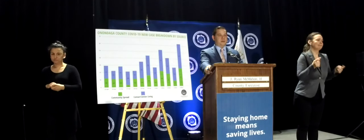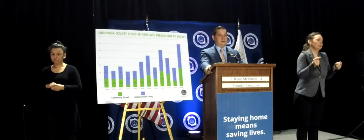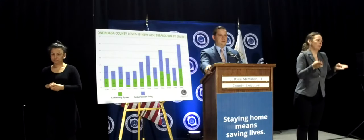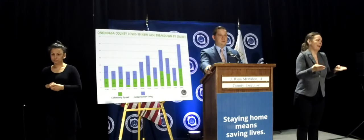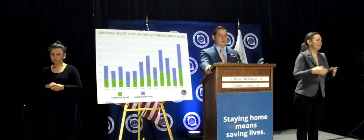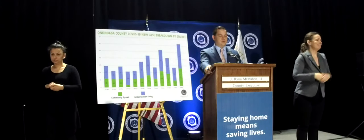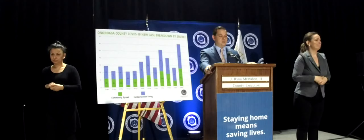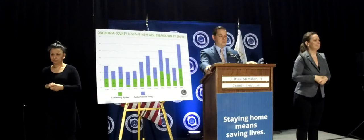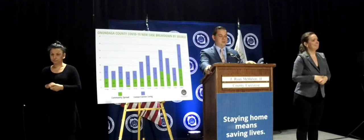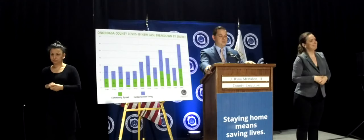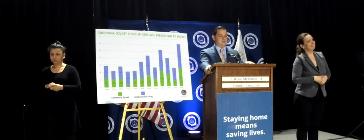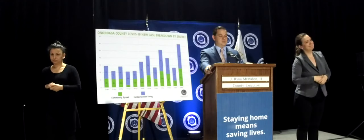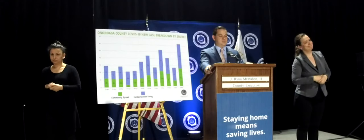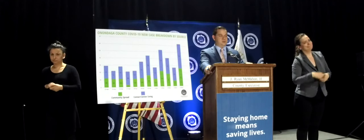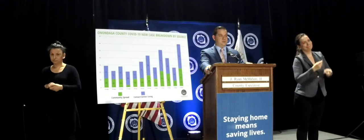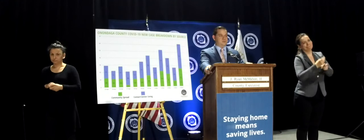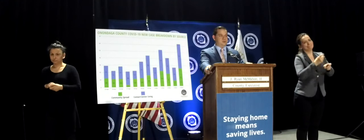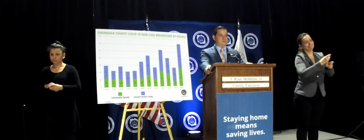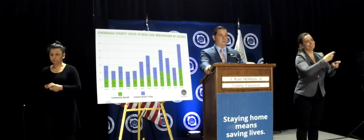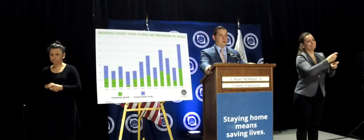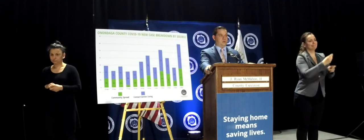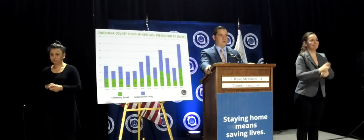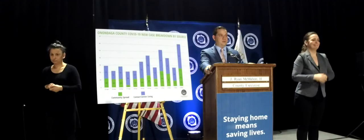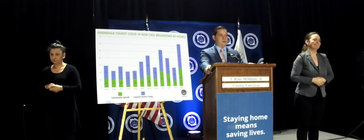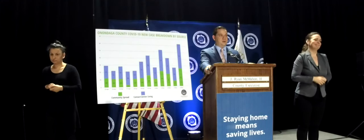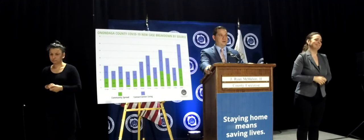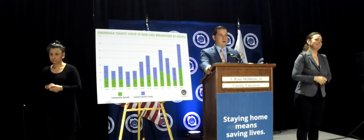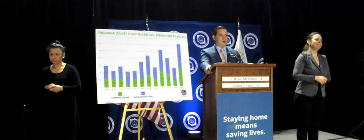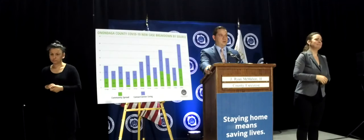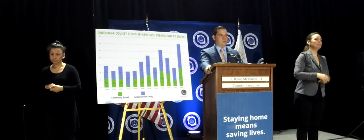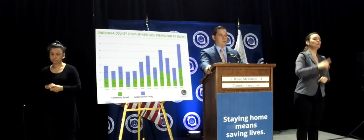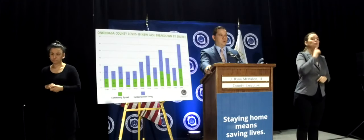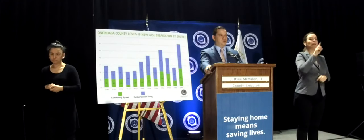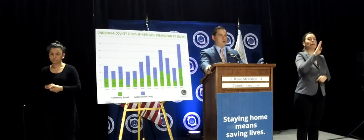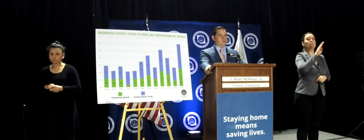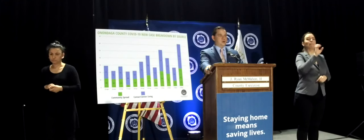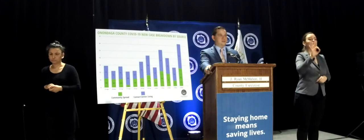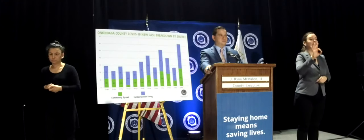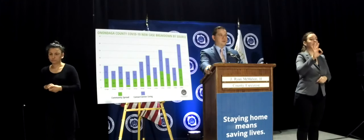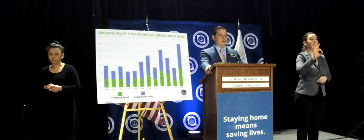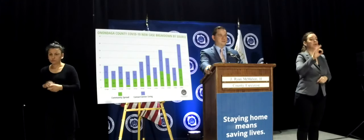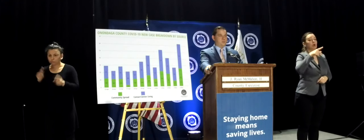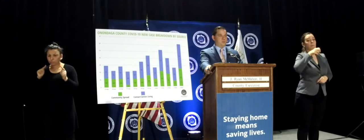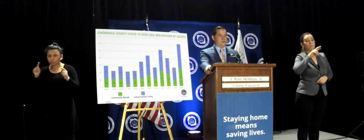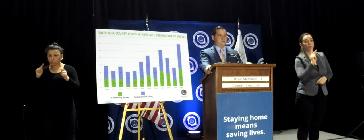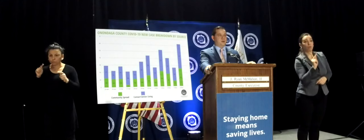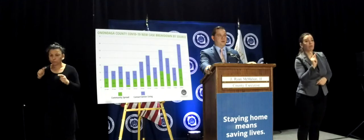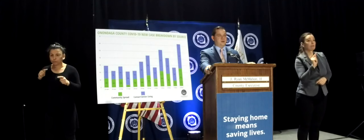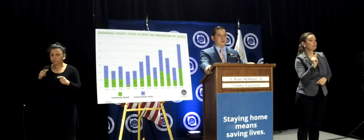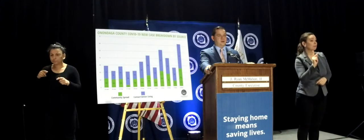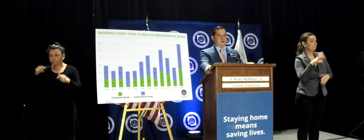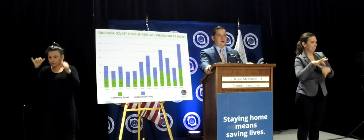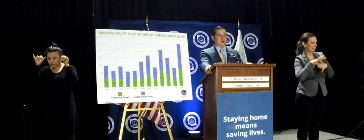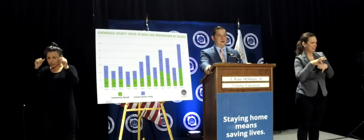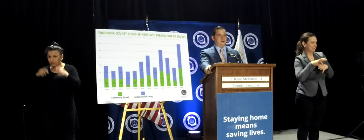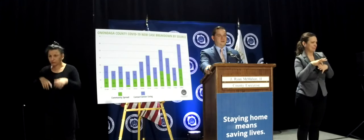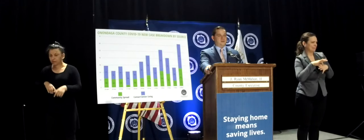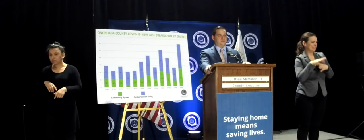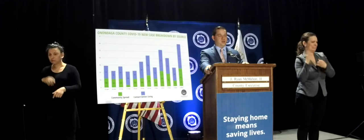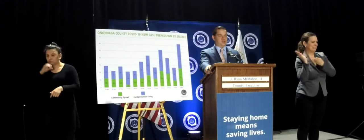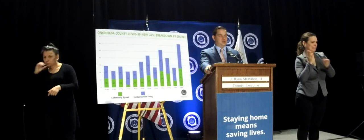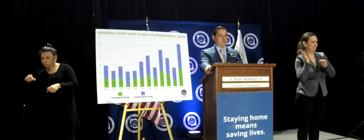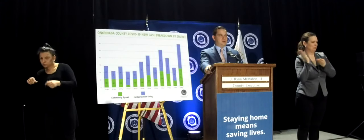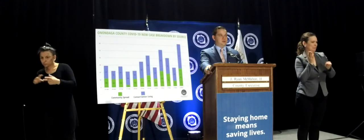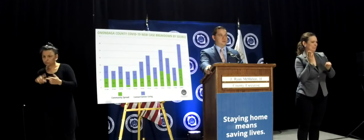the point that certainly some of your beef and pork may be a little bit more stressed for the next couple weeks, but